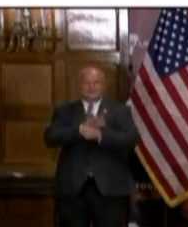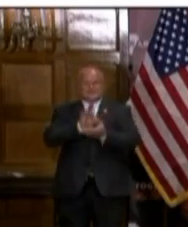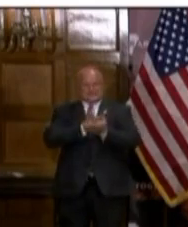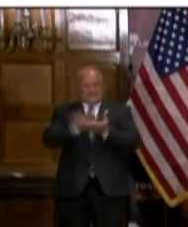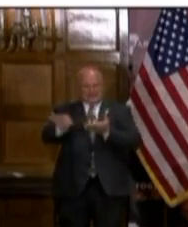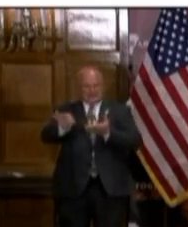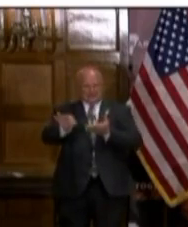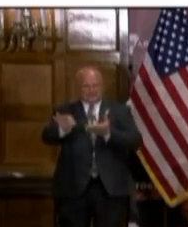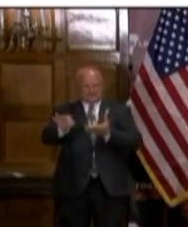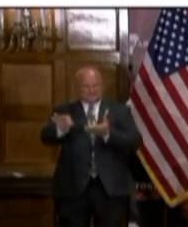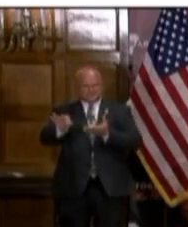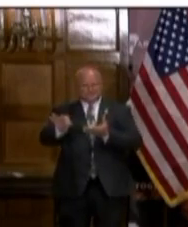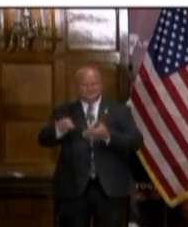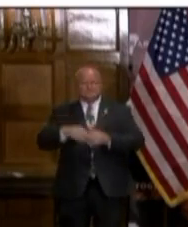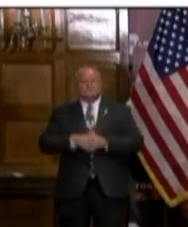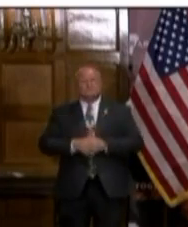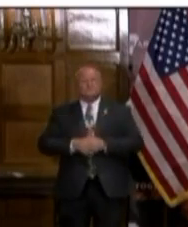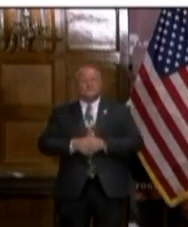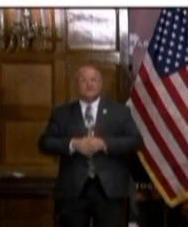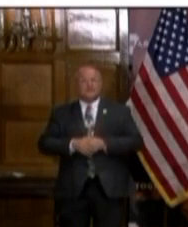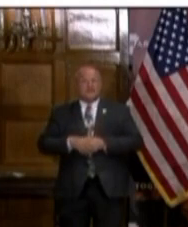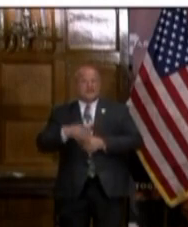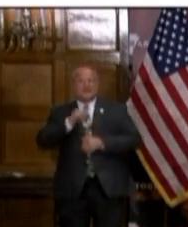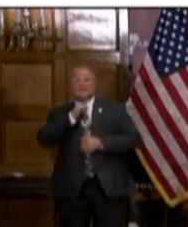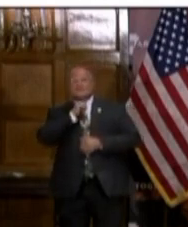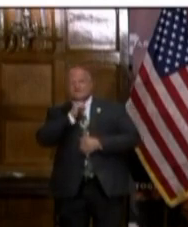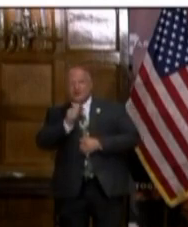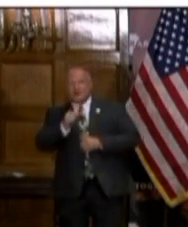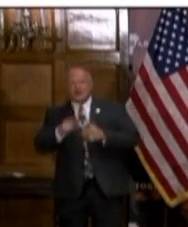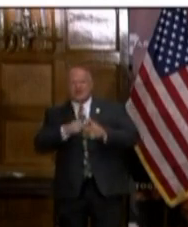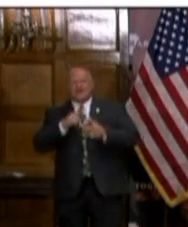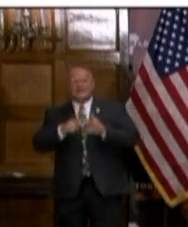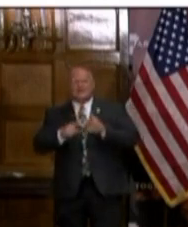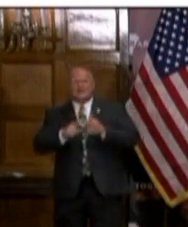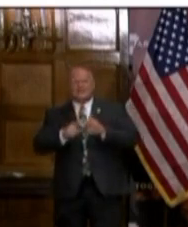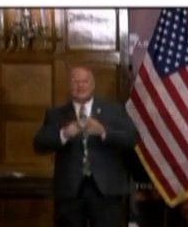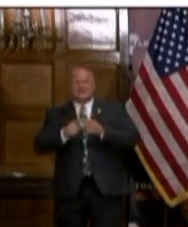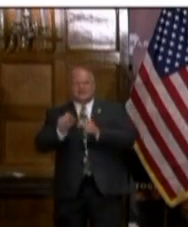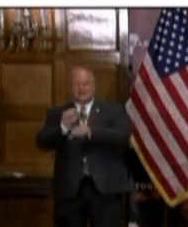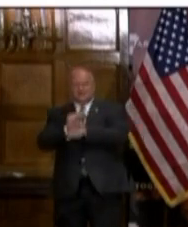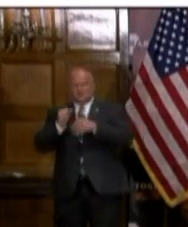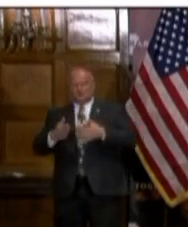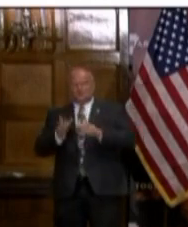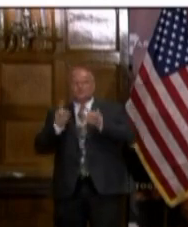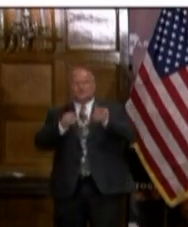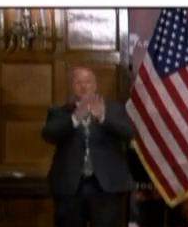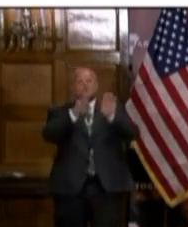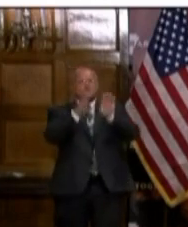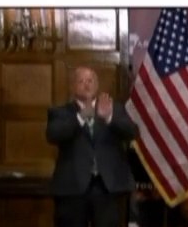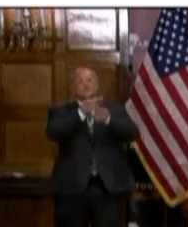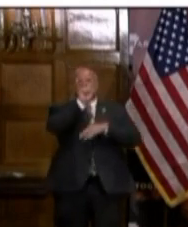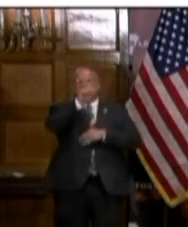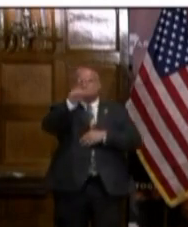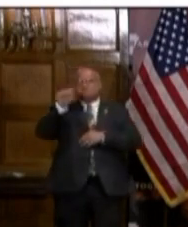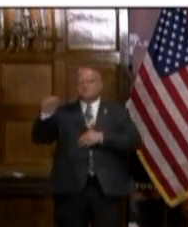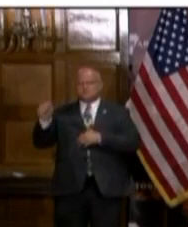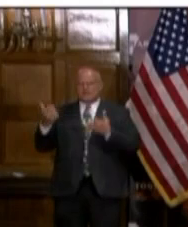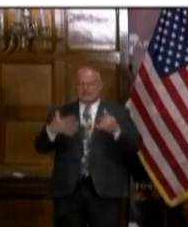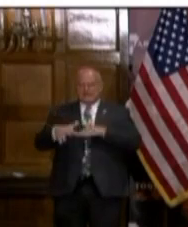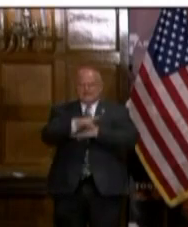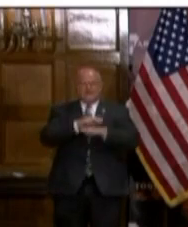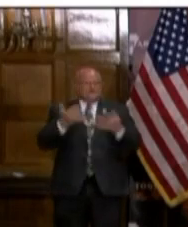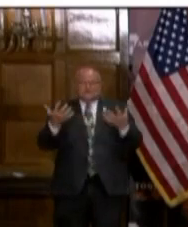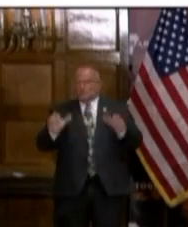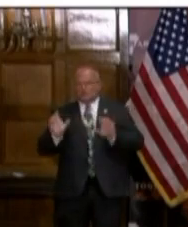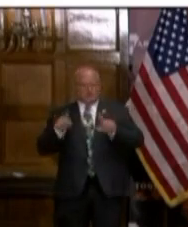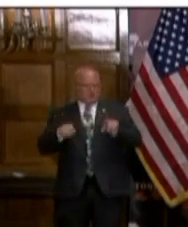count. And if not, they're going to be going door to door, and in this environment, I don't think anybody wants us to